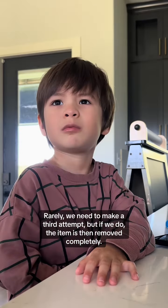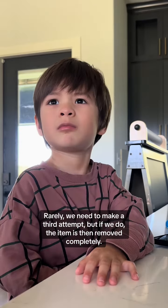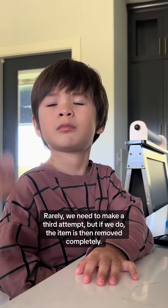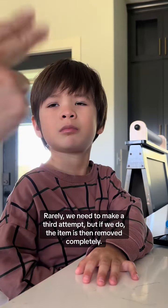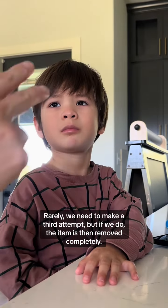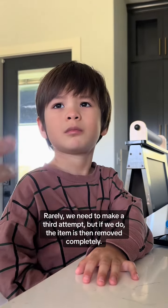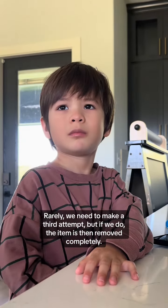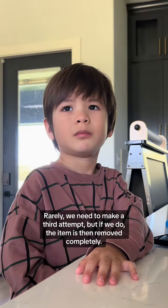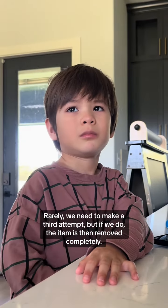No.